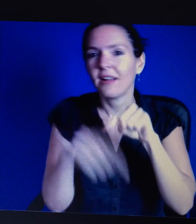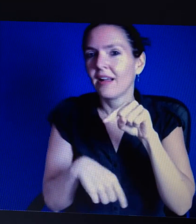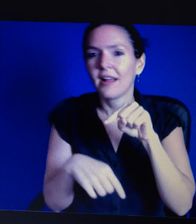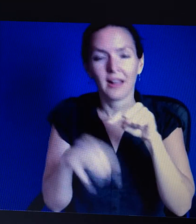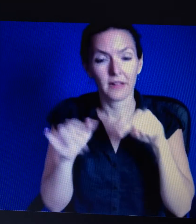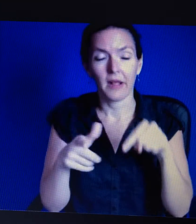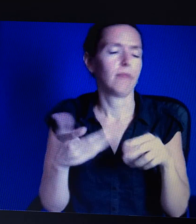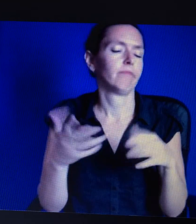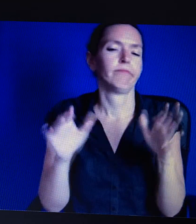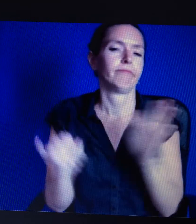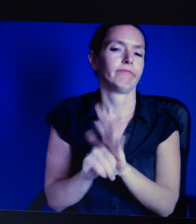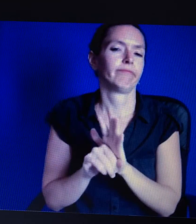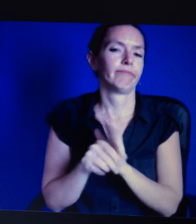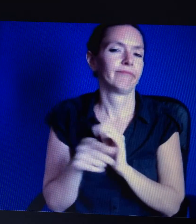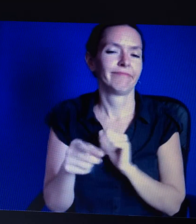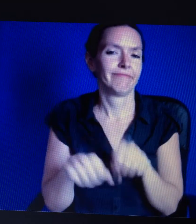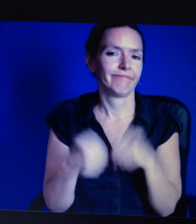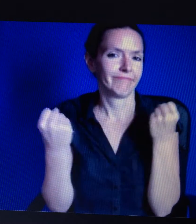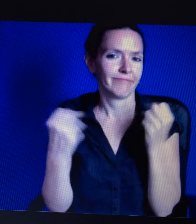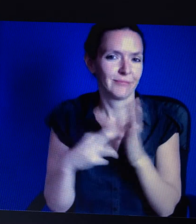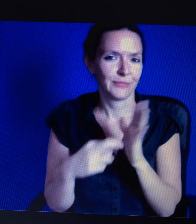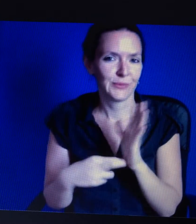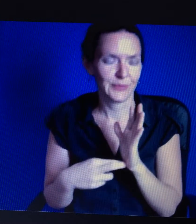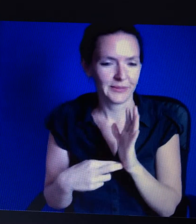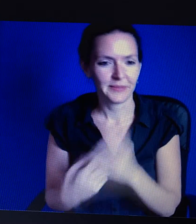put it together. You can't do that.